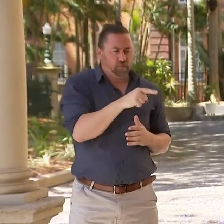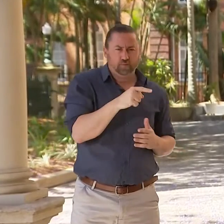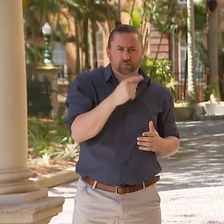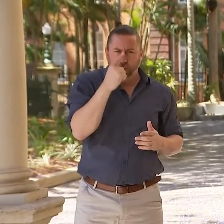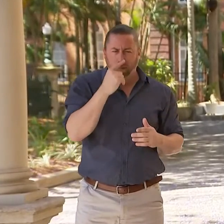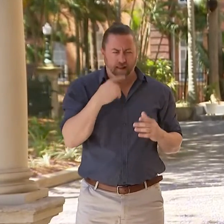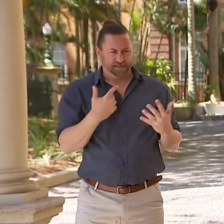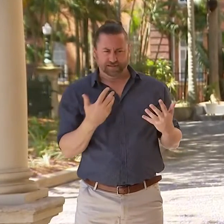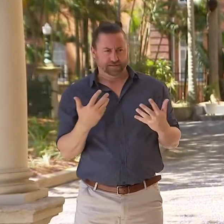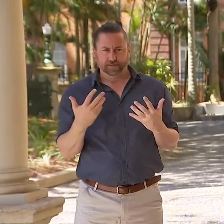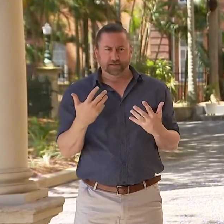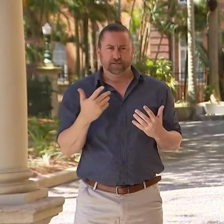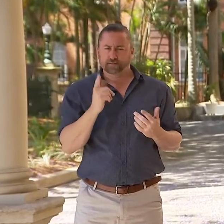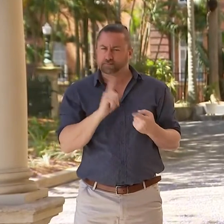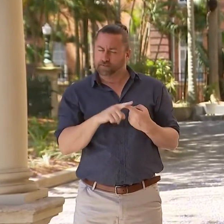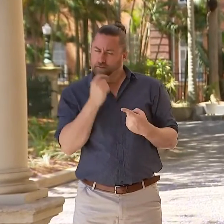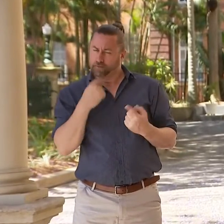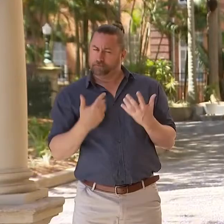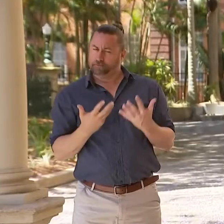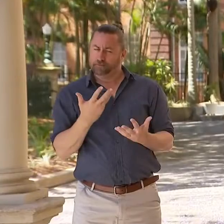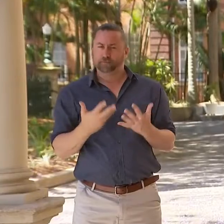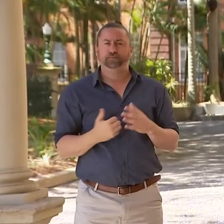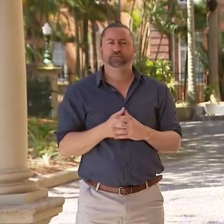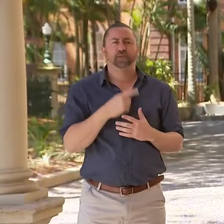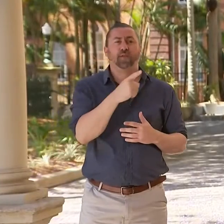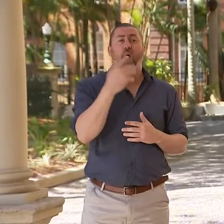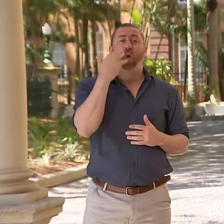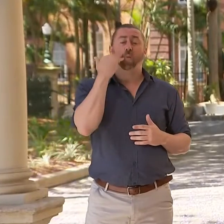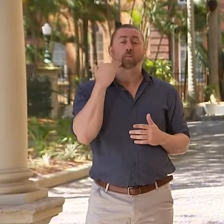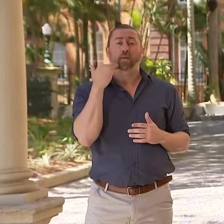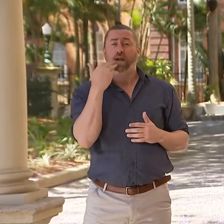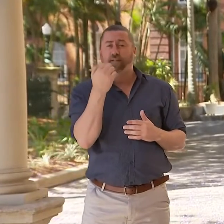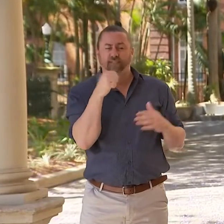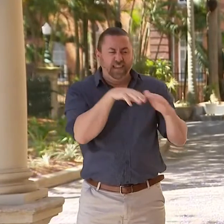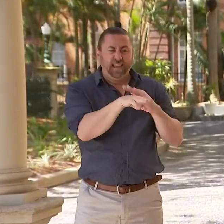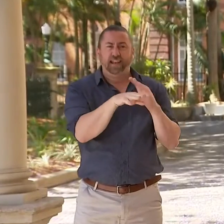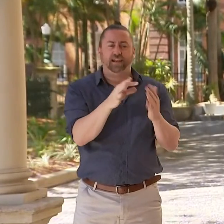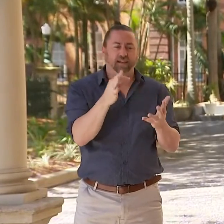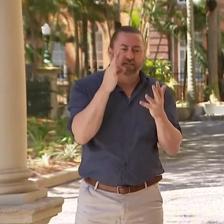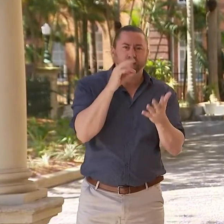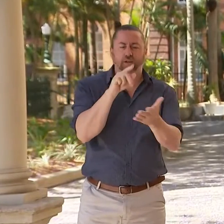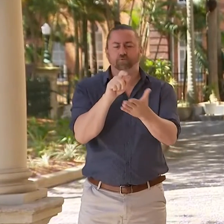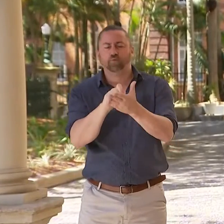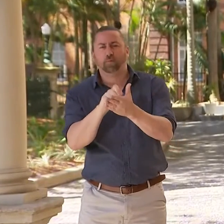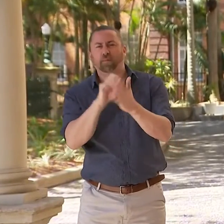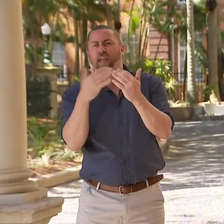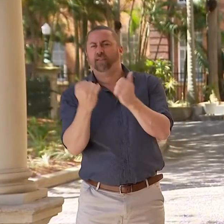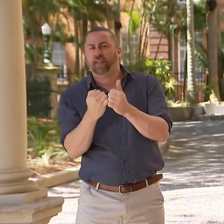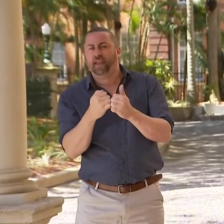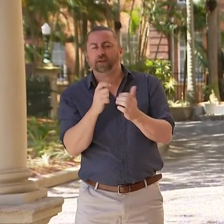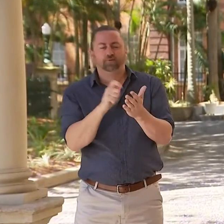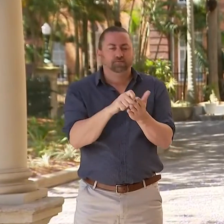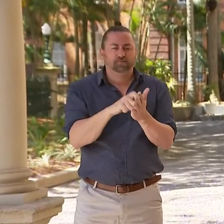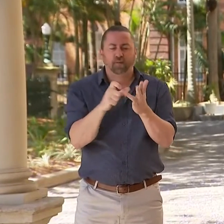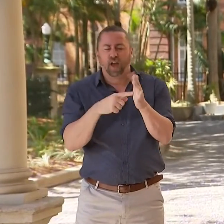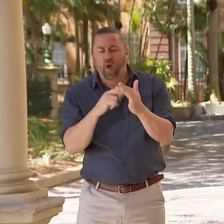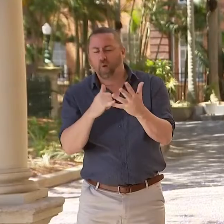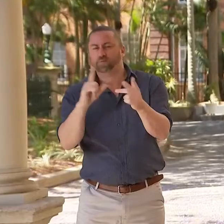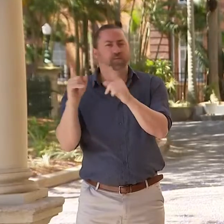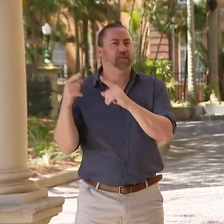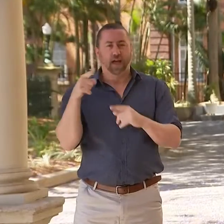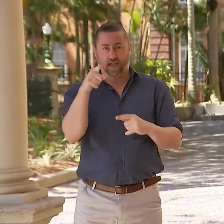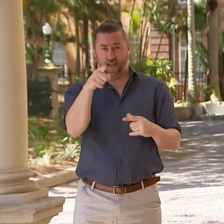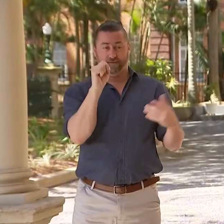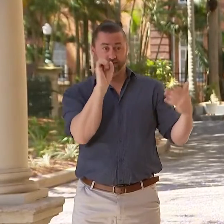the exposure sites that she's been at while infectious are up on our website, and we'll continue to work with her to